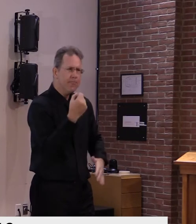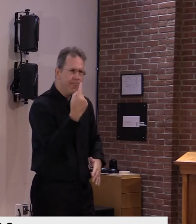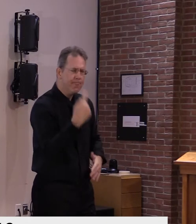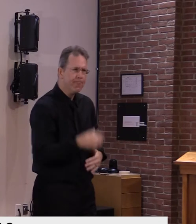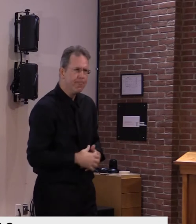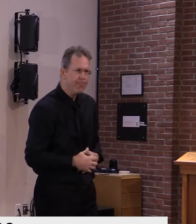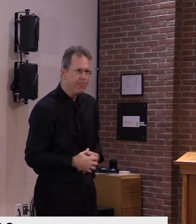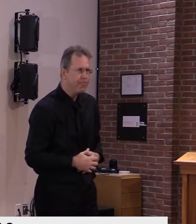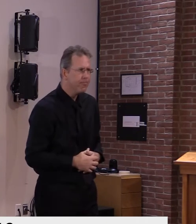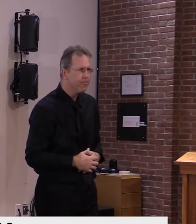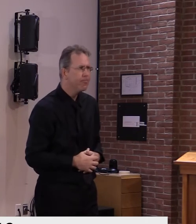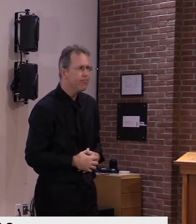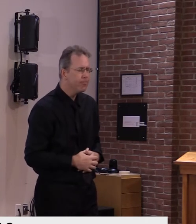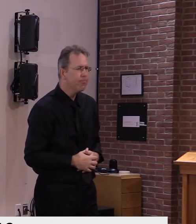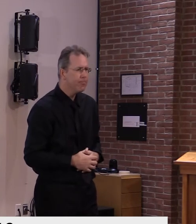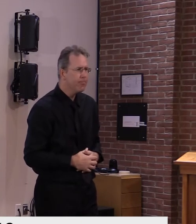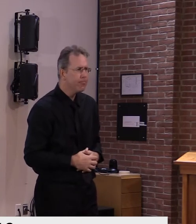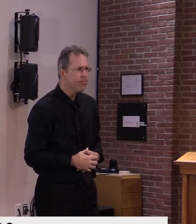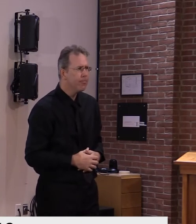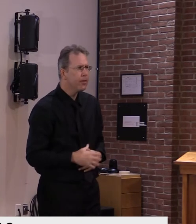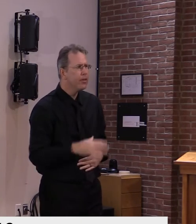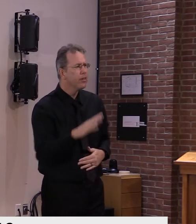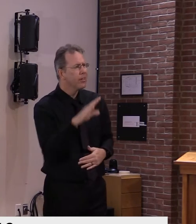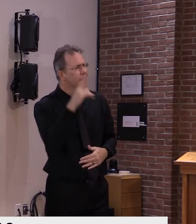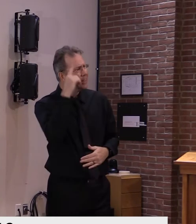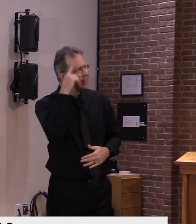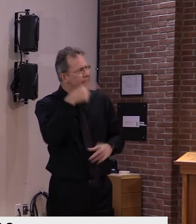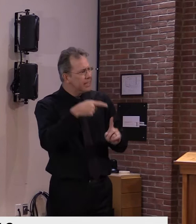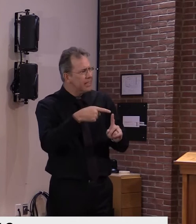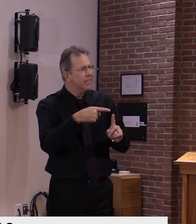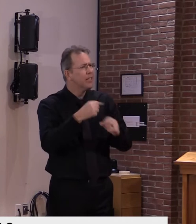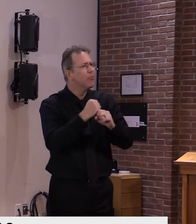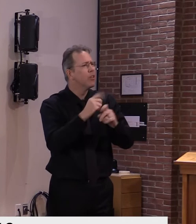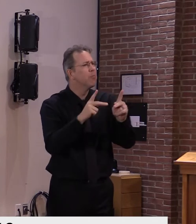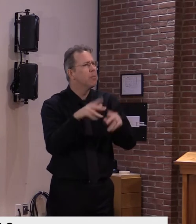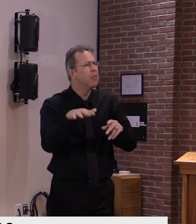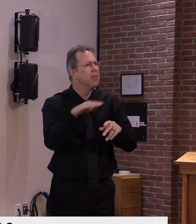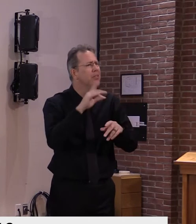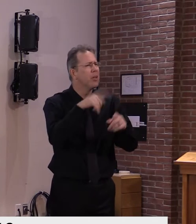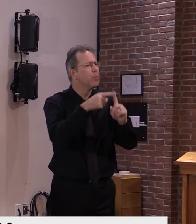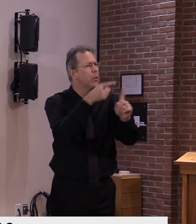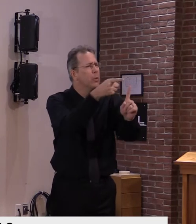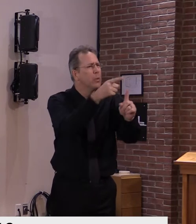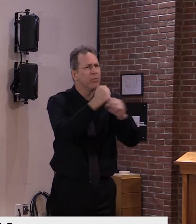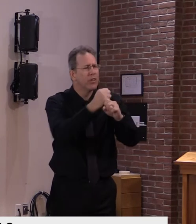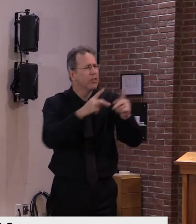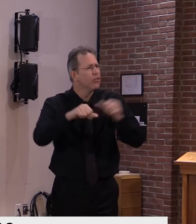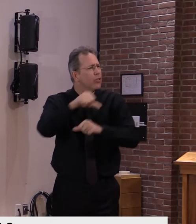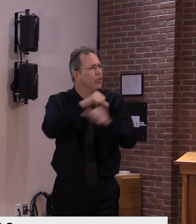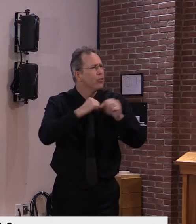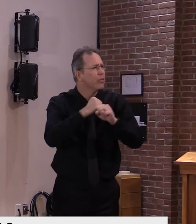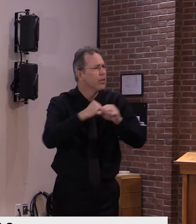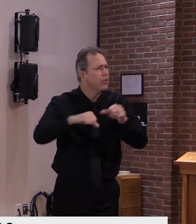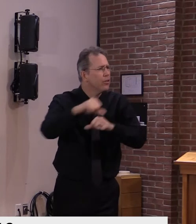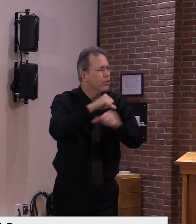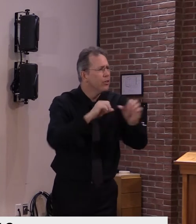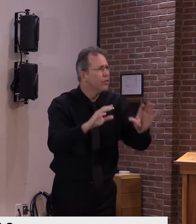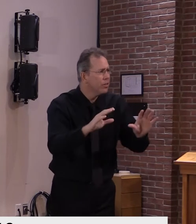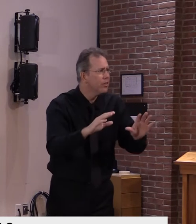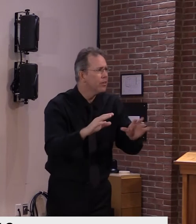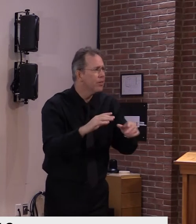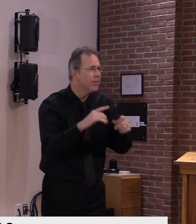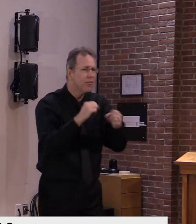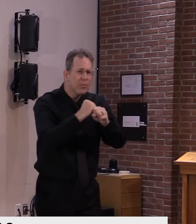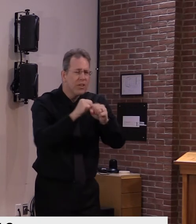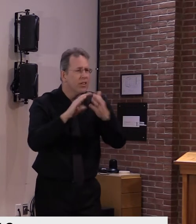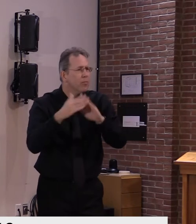But the intent was really to protect Vermonters. And because we're seeing so much community spread, that we had to put a